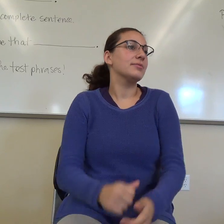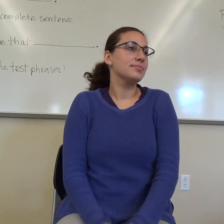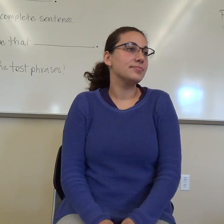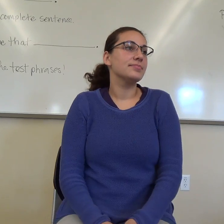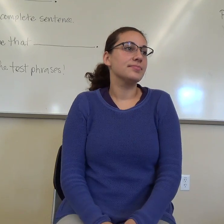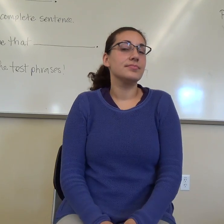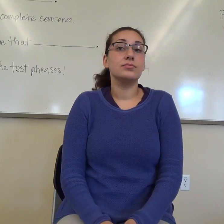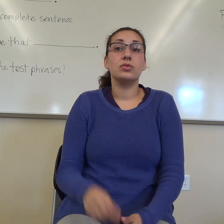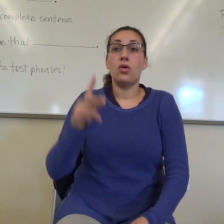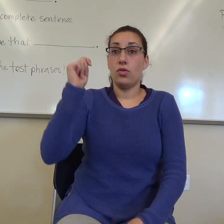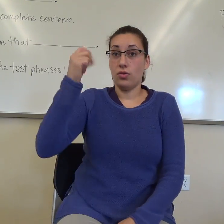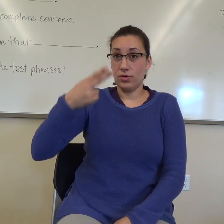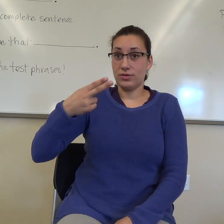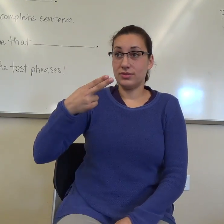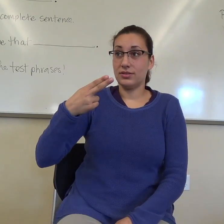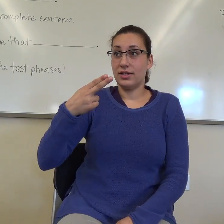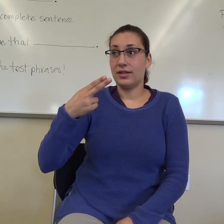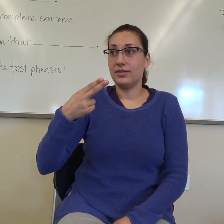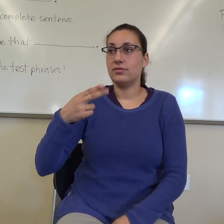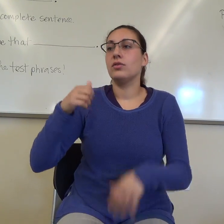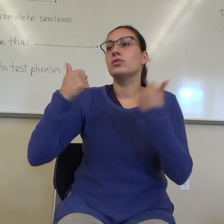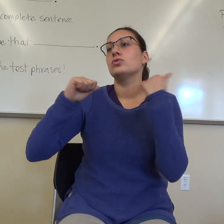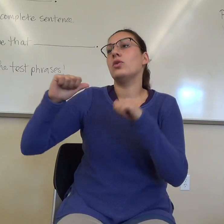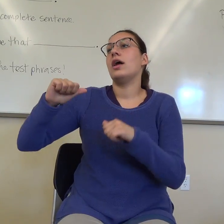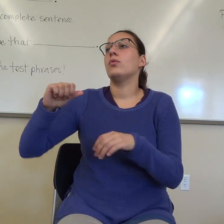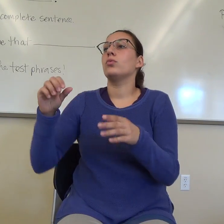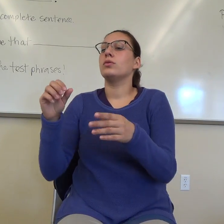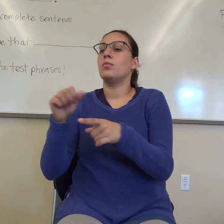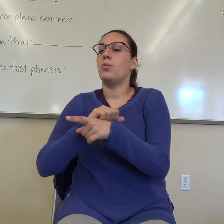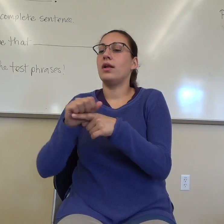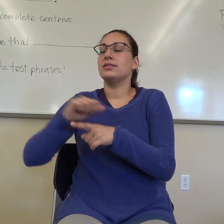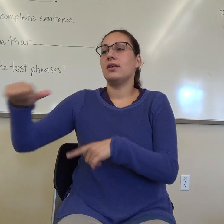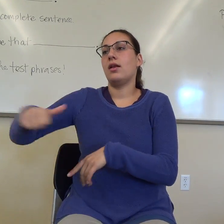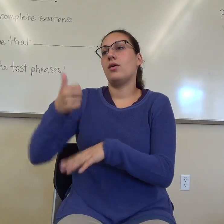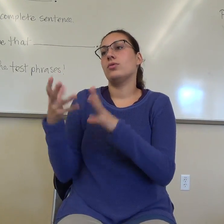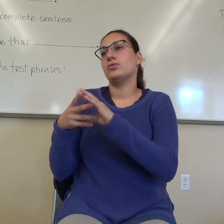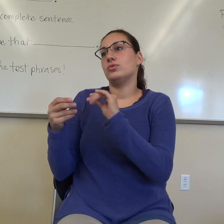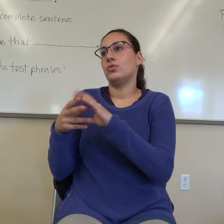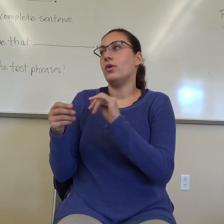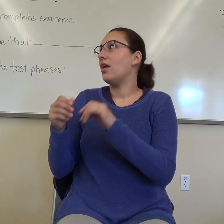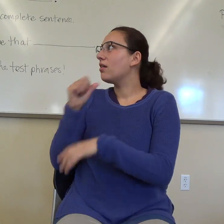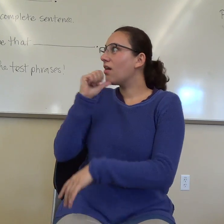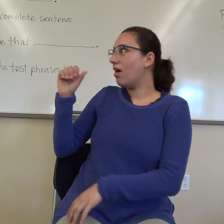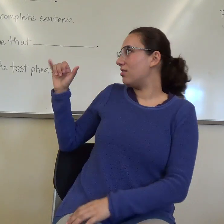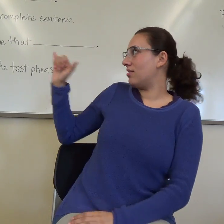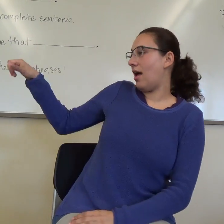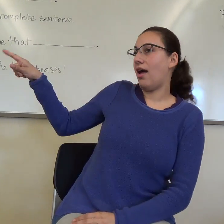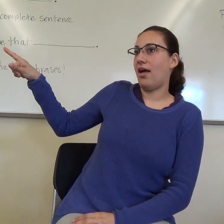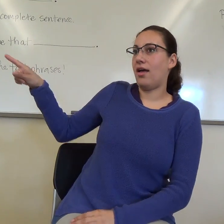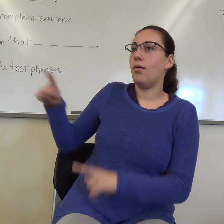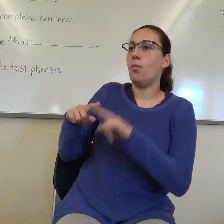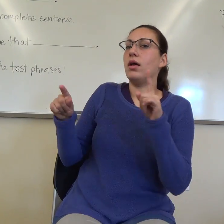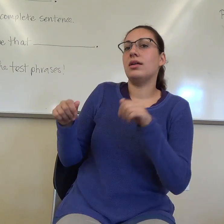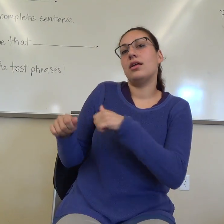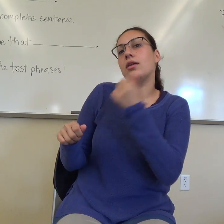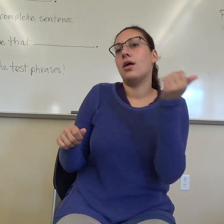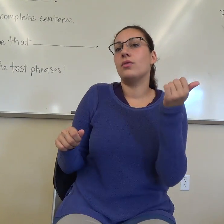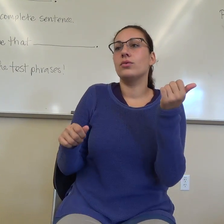Thursday, we're going to do another one. Not that whole thing, but another one of our weekly reading and